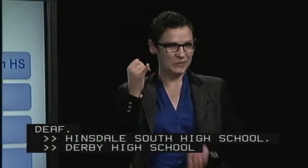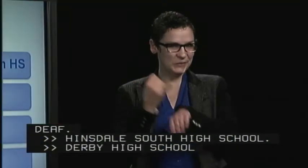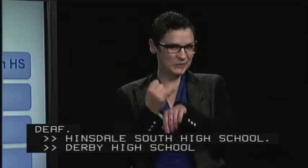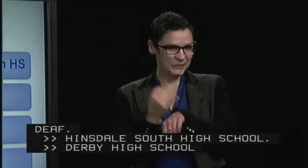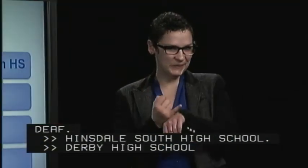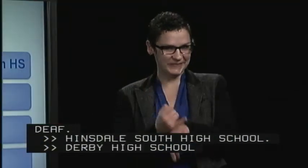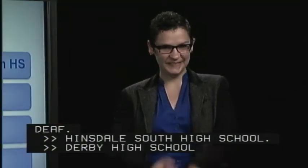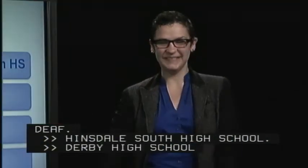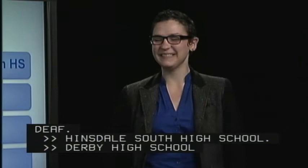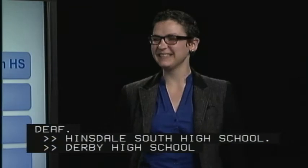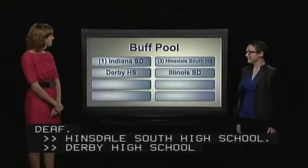Illinois School for the Deaf.